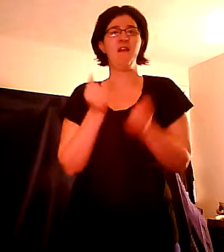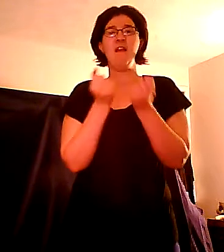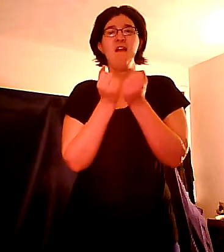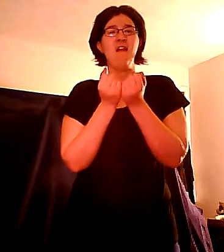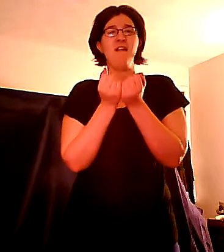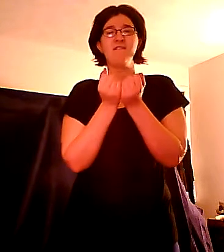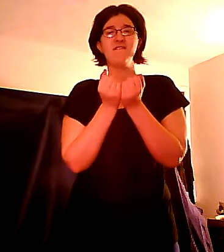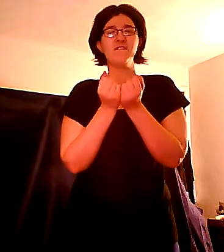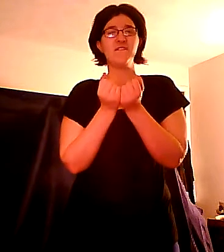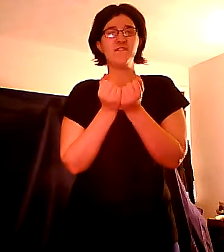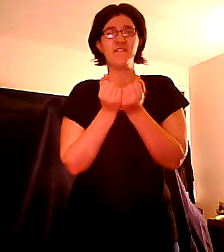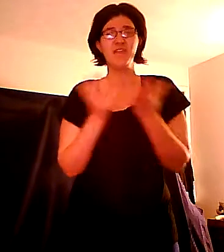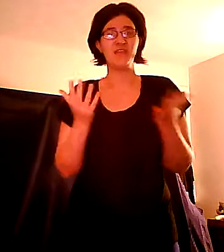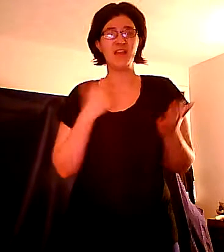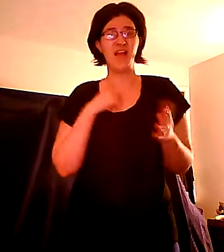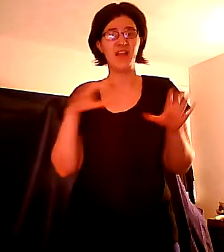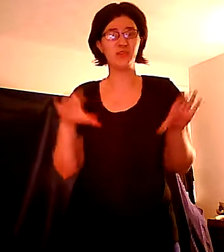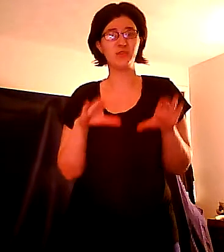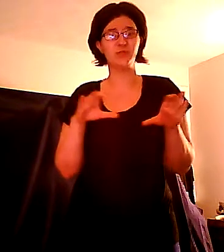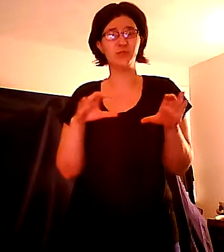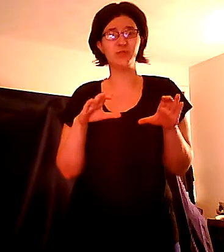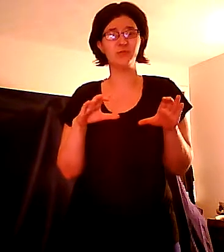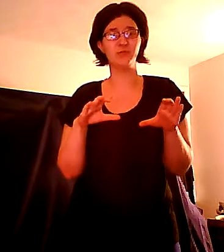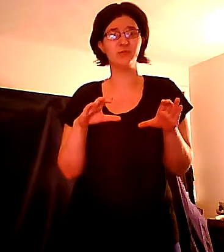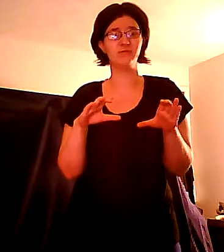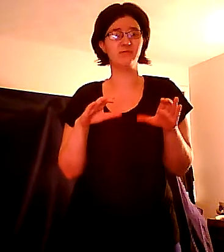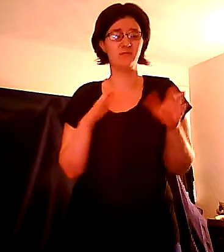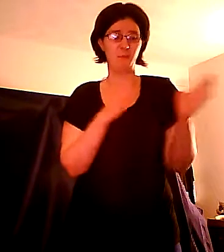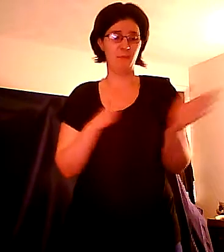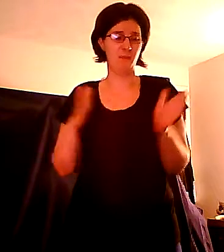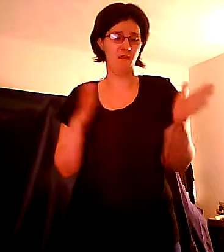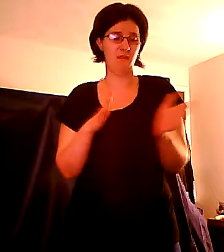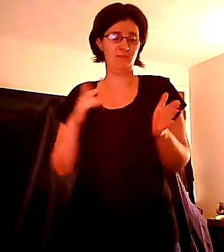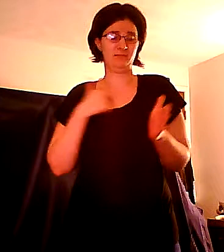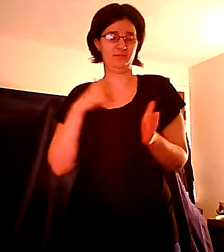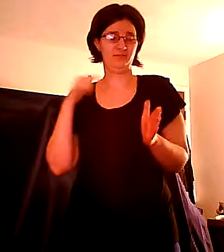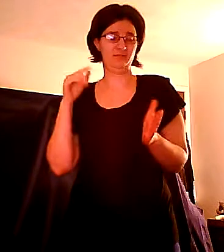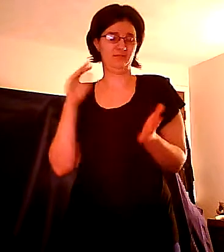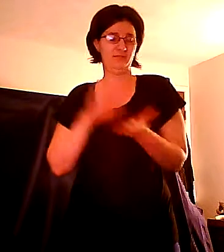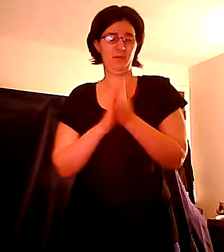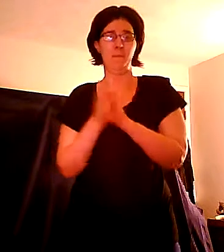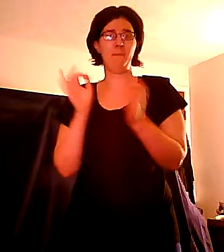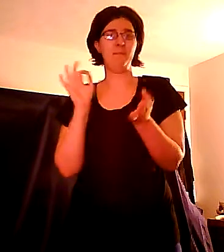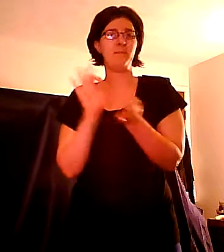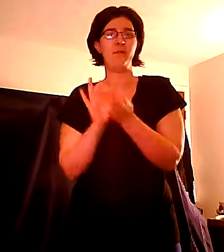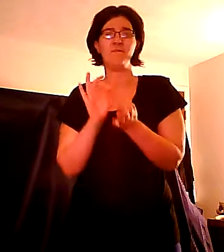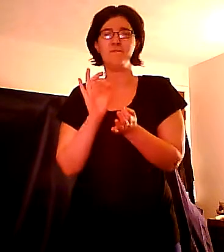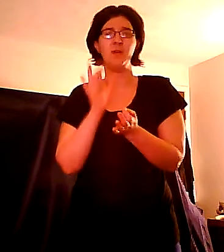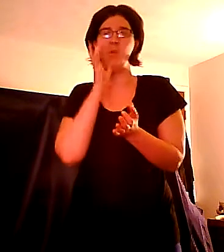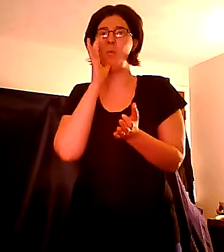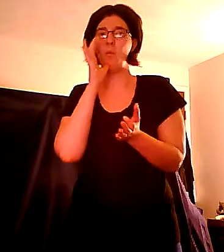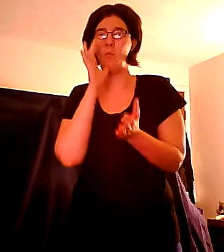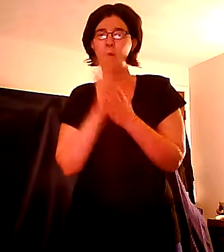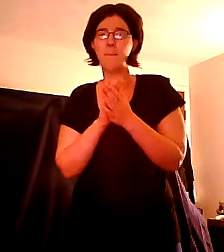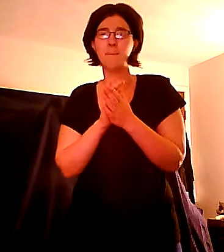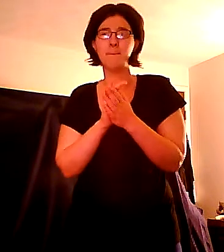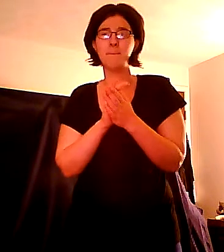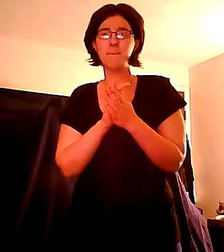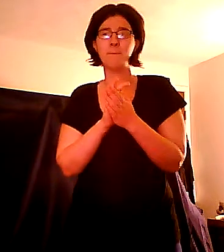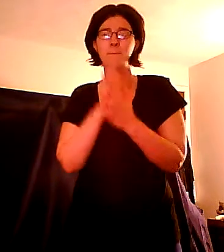day started at 5 in the morning, milking the cows, sweeping the house, cooking for my siblings, collecting water,